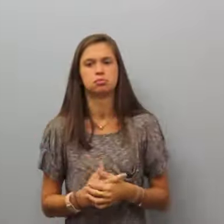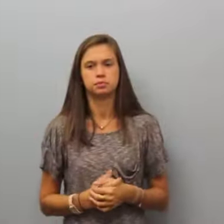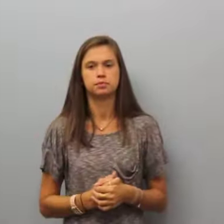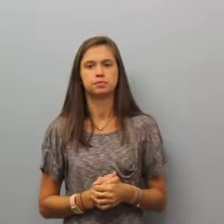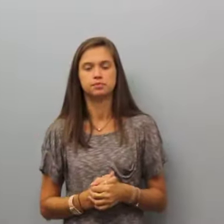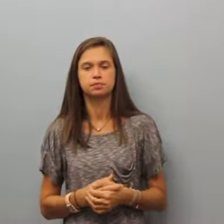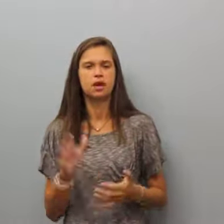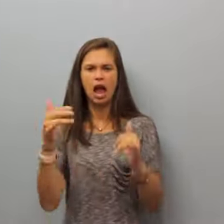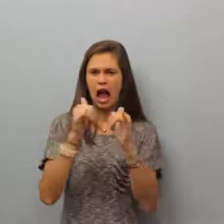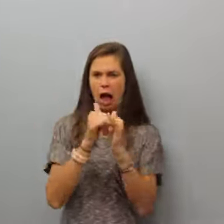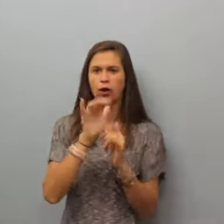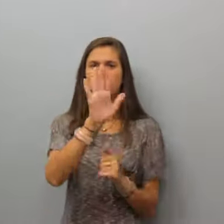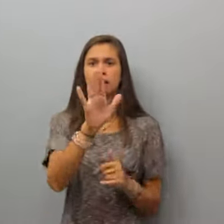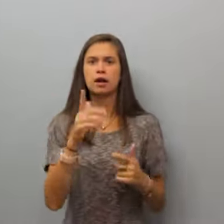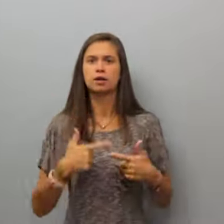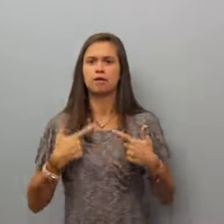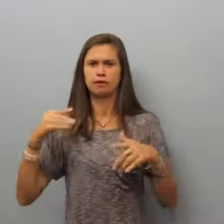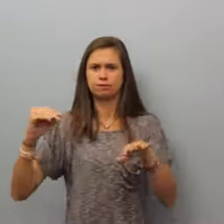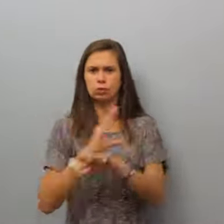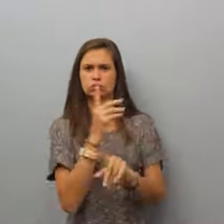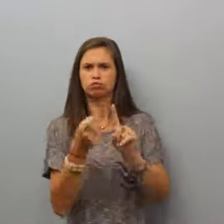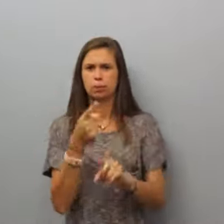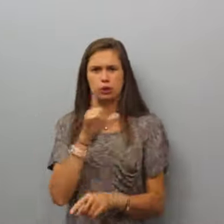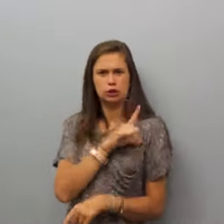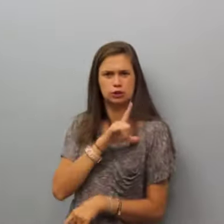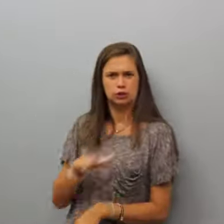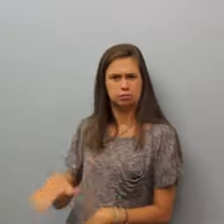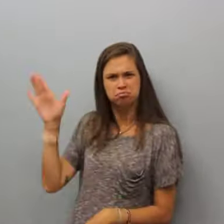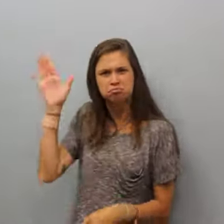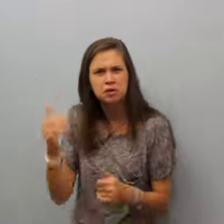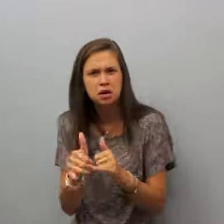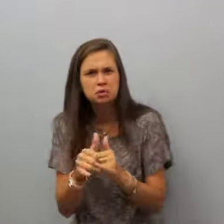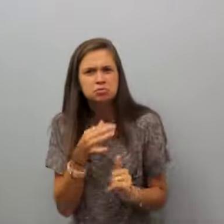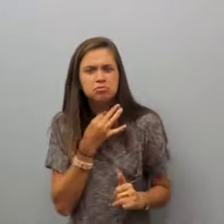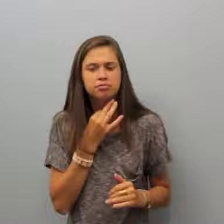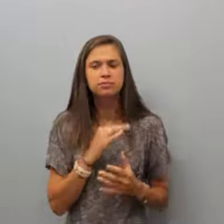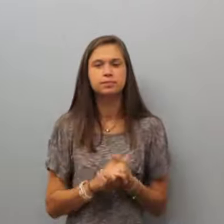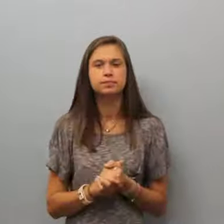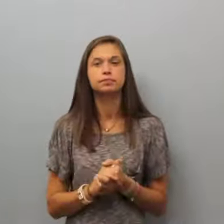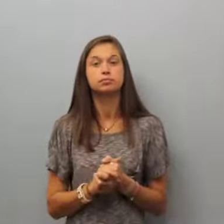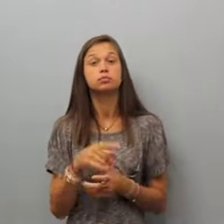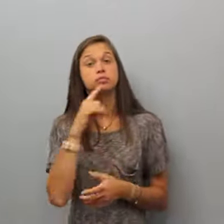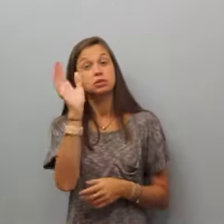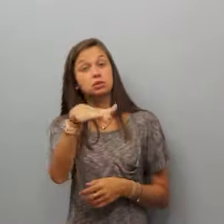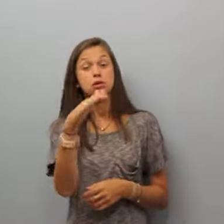as an assistant coach and being able to motivate the kids. The Learning Center is such a positive atmosphere.